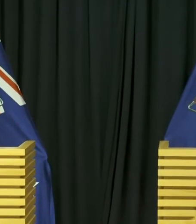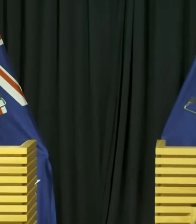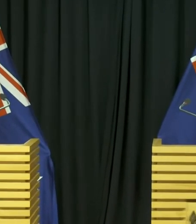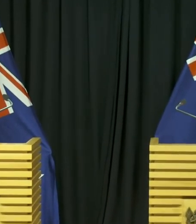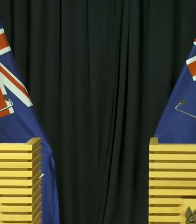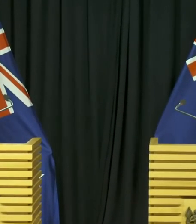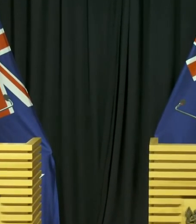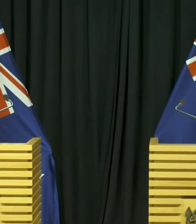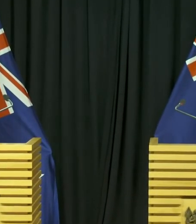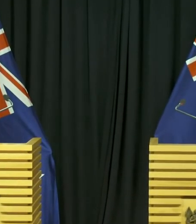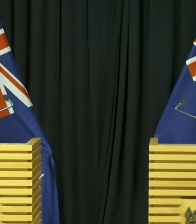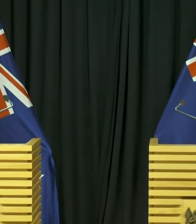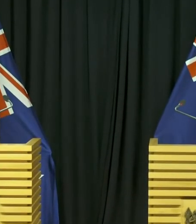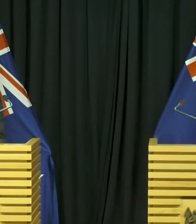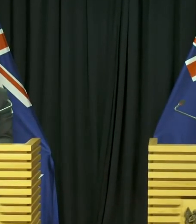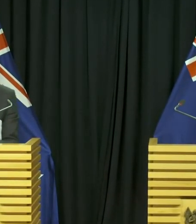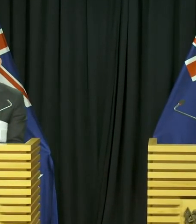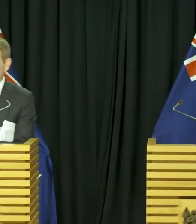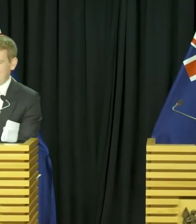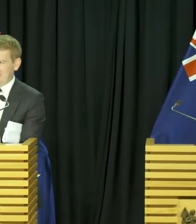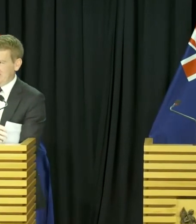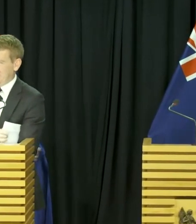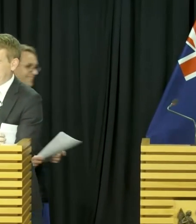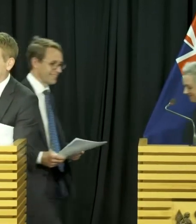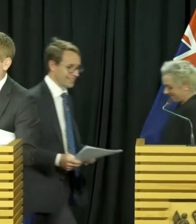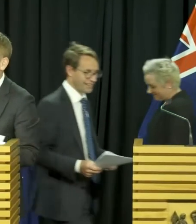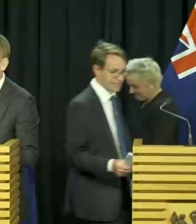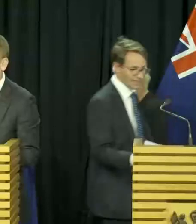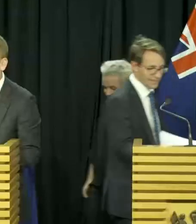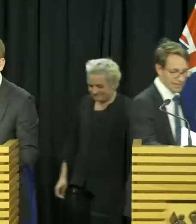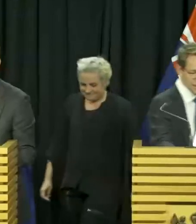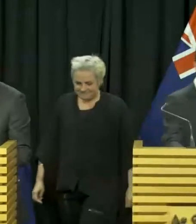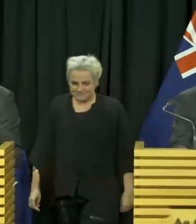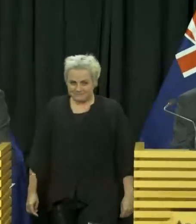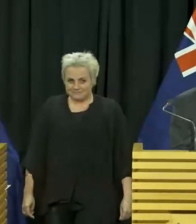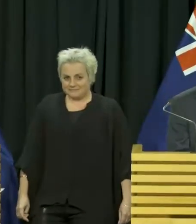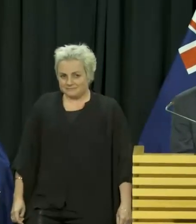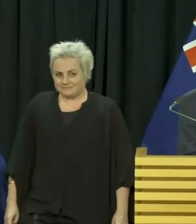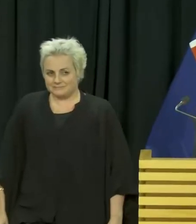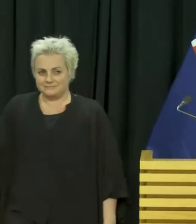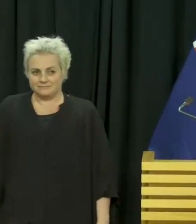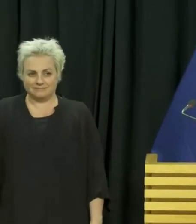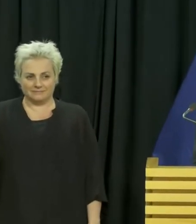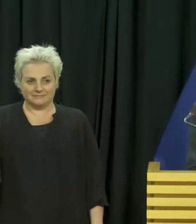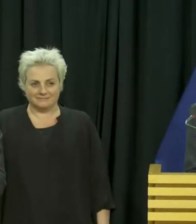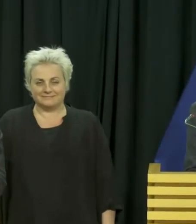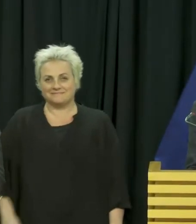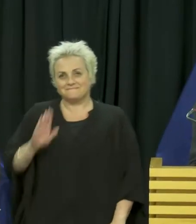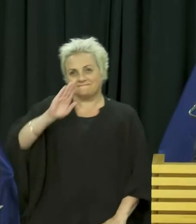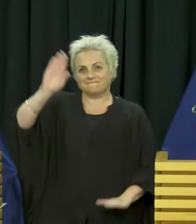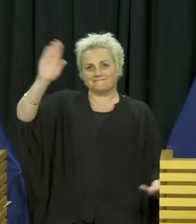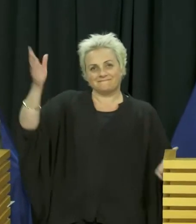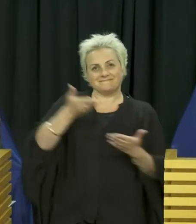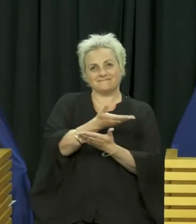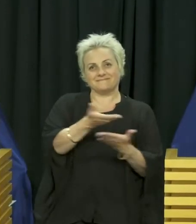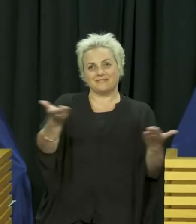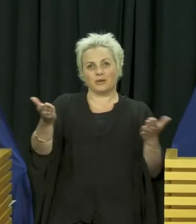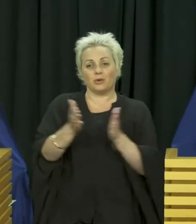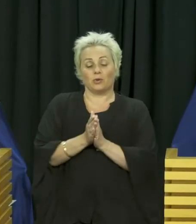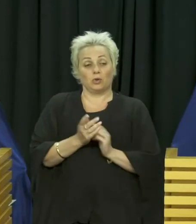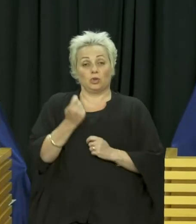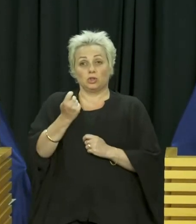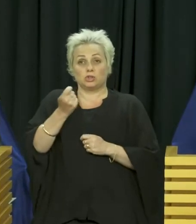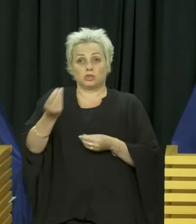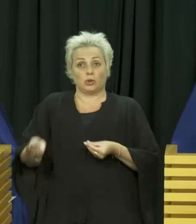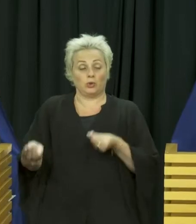Ruapehu 2 years ago tried to save her life with mouth-to-mouth. Kia ora, good afternoon, everybody. I'll hand over to the